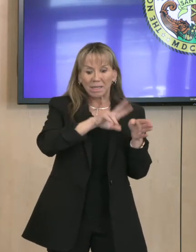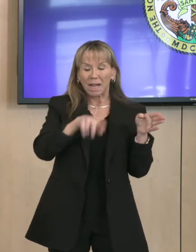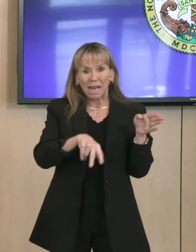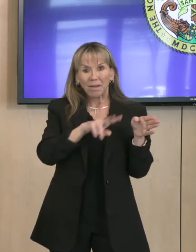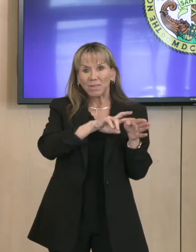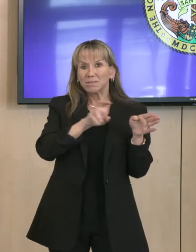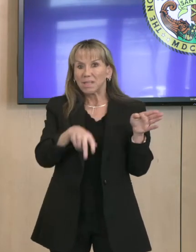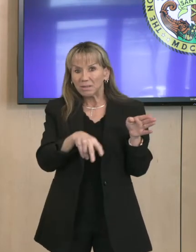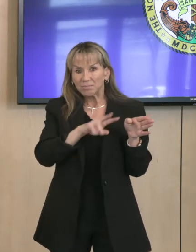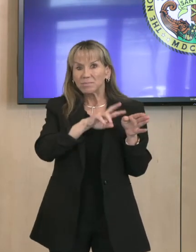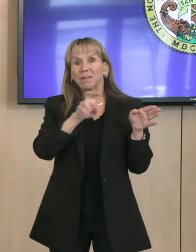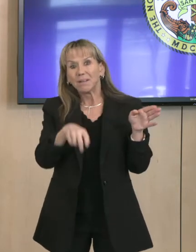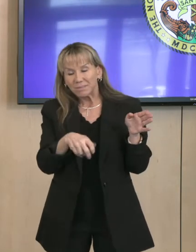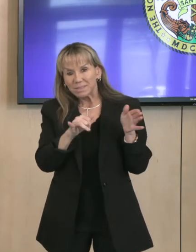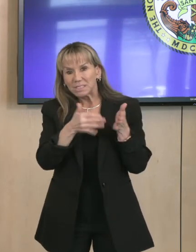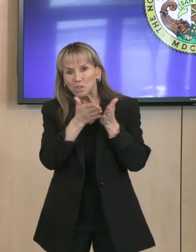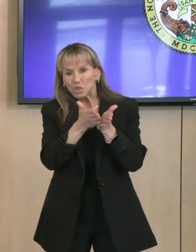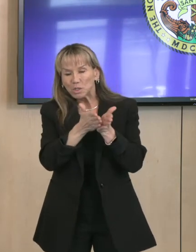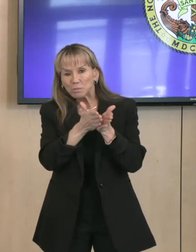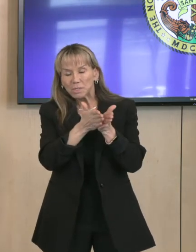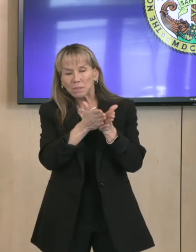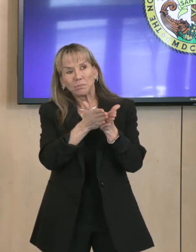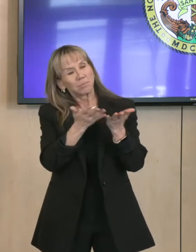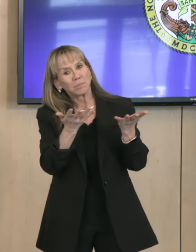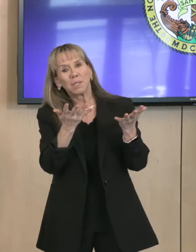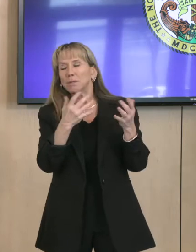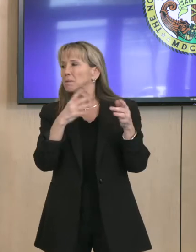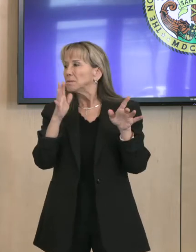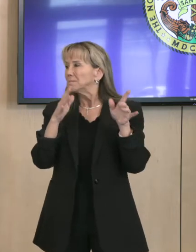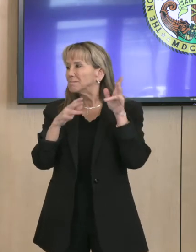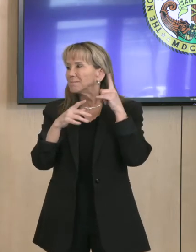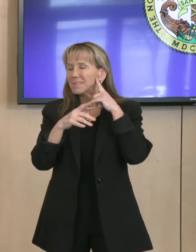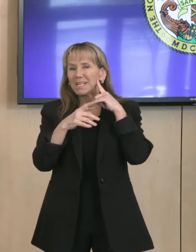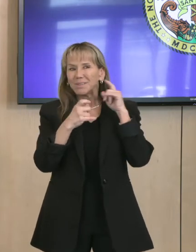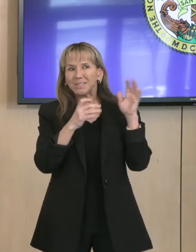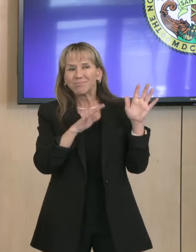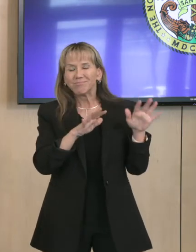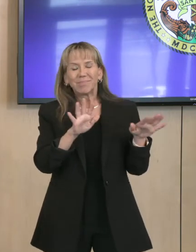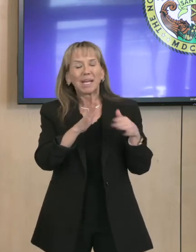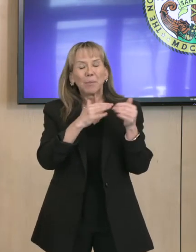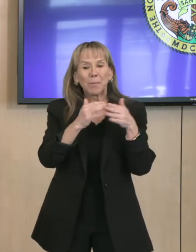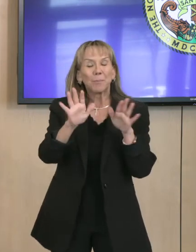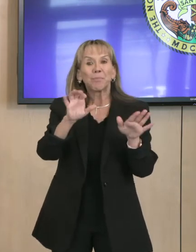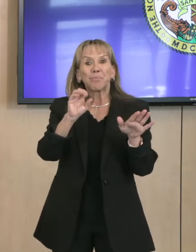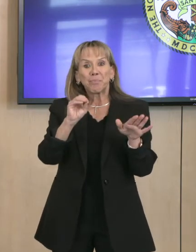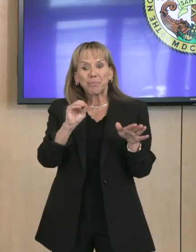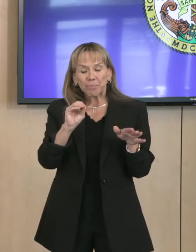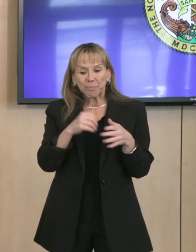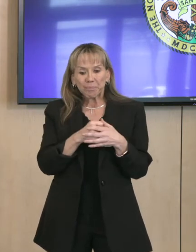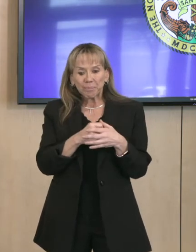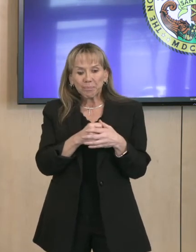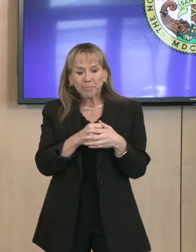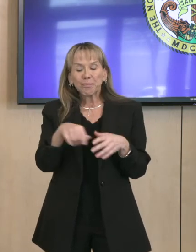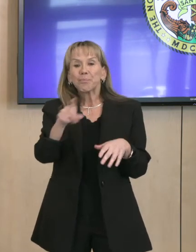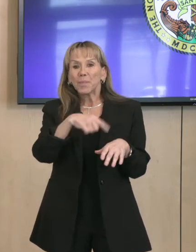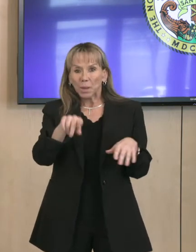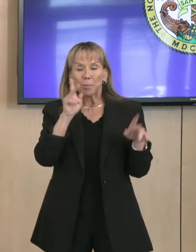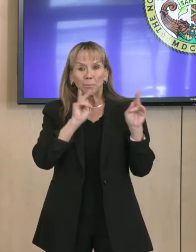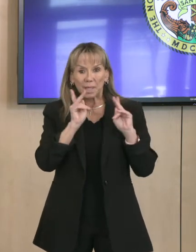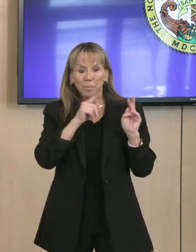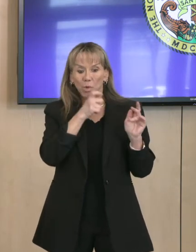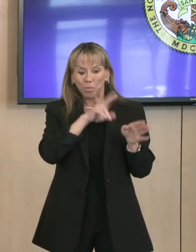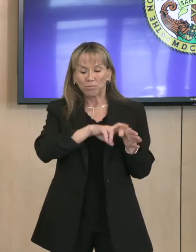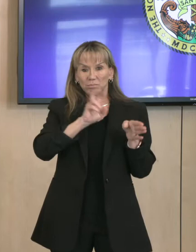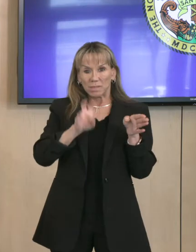in fact, there's a lot of feedback on something, sorry. These individuals were instructed